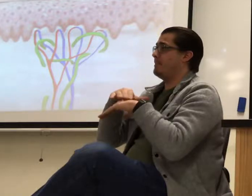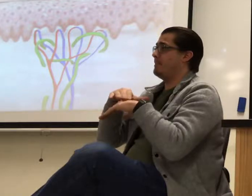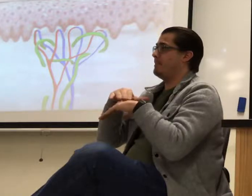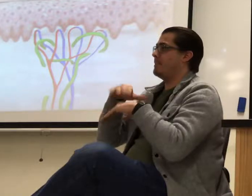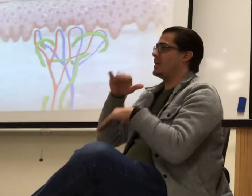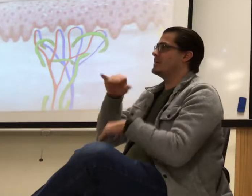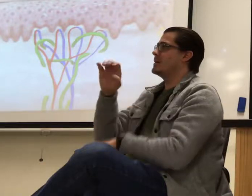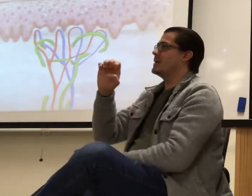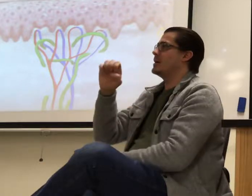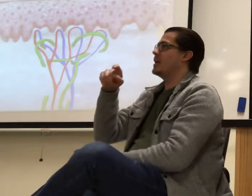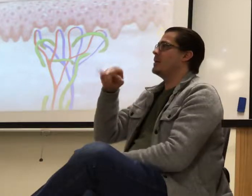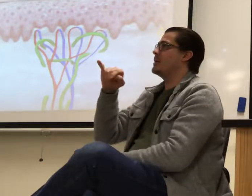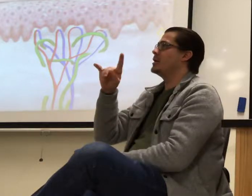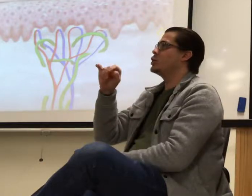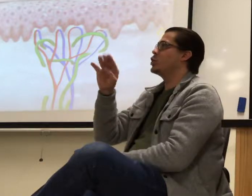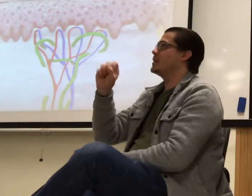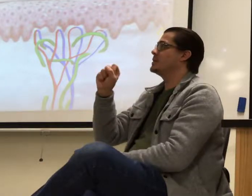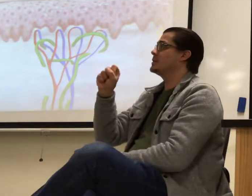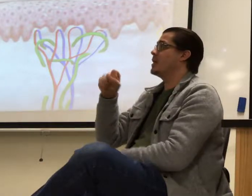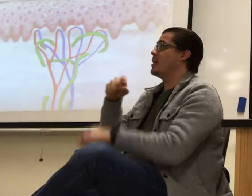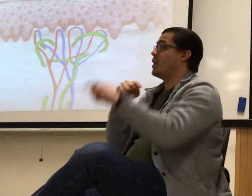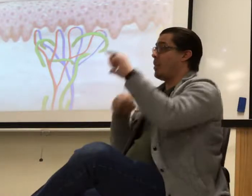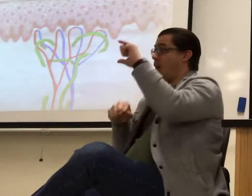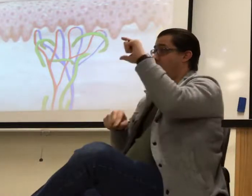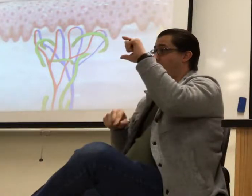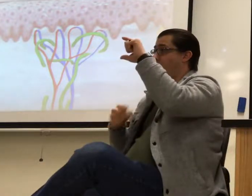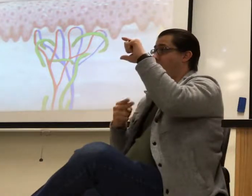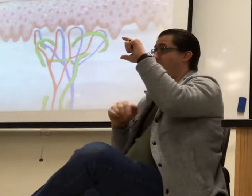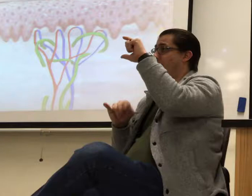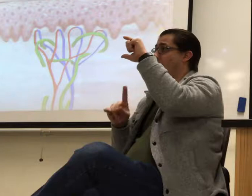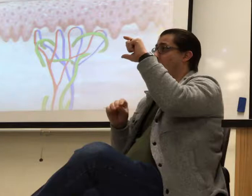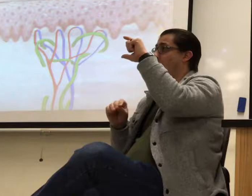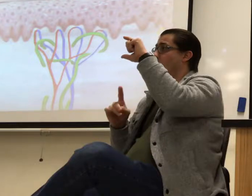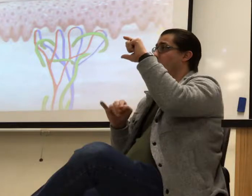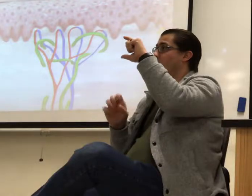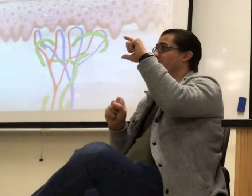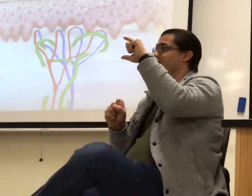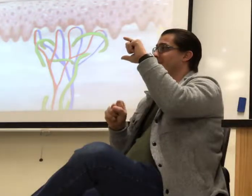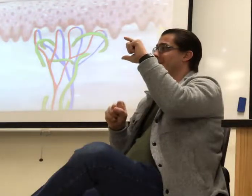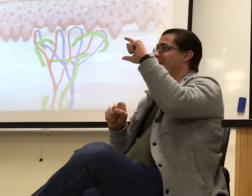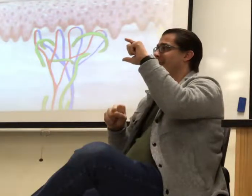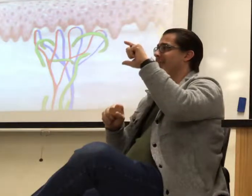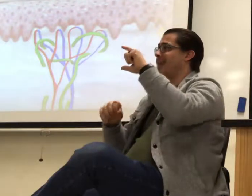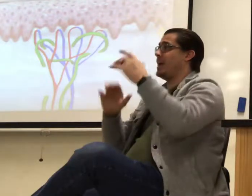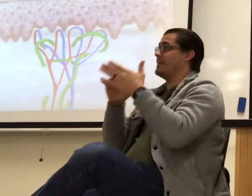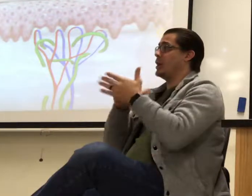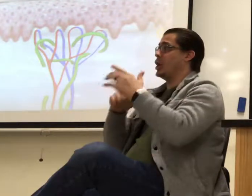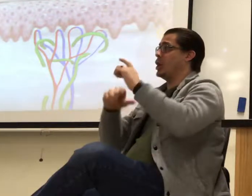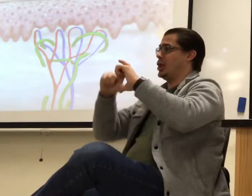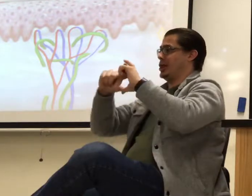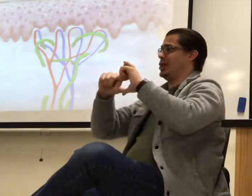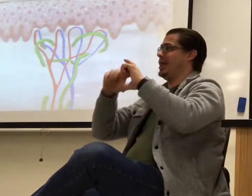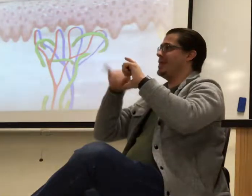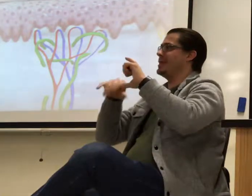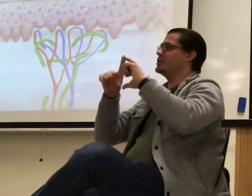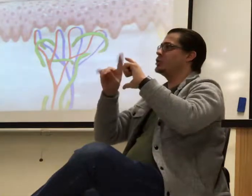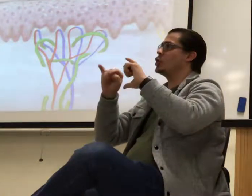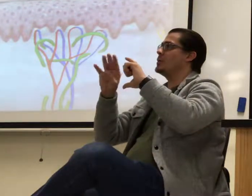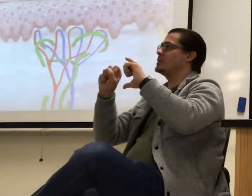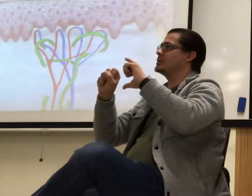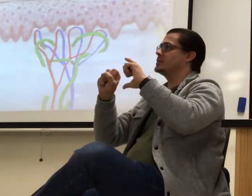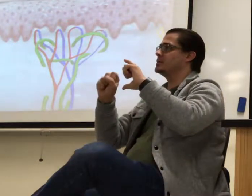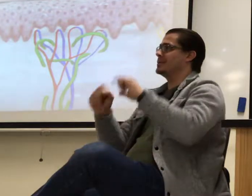is the epidermis. The bottom layer is the hypodermis, and the middle layer is the dermis. So those are all 3